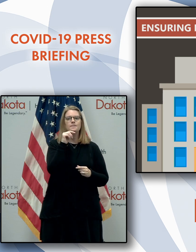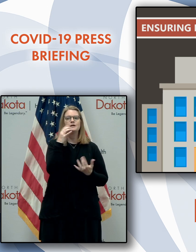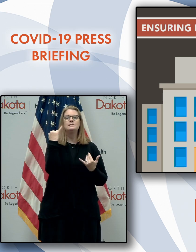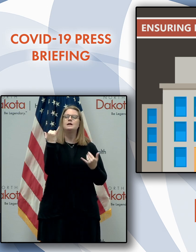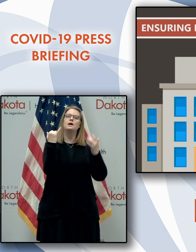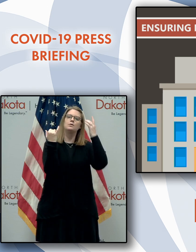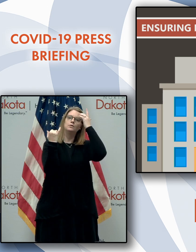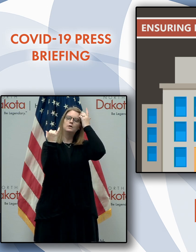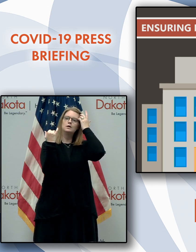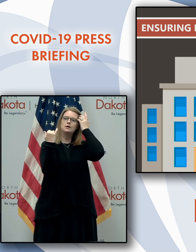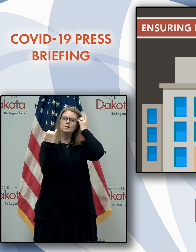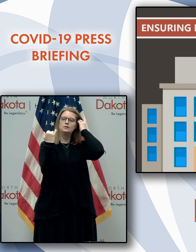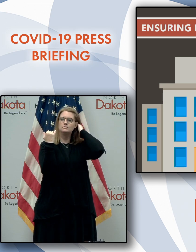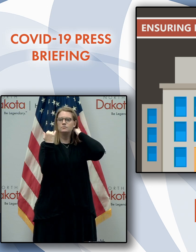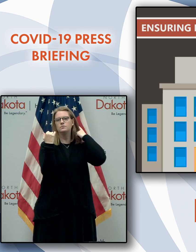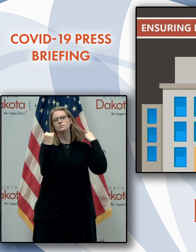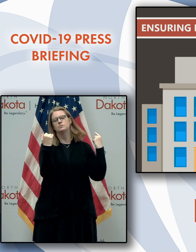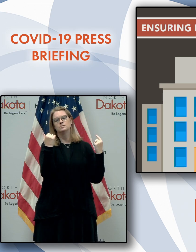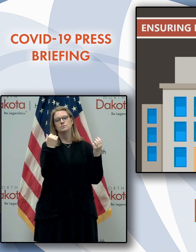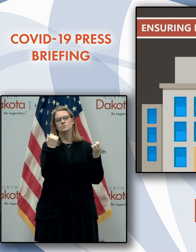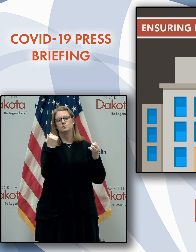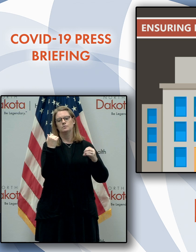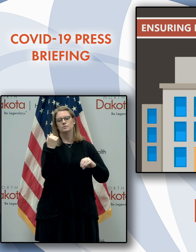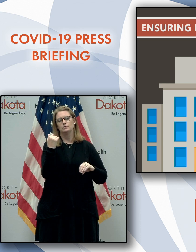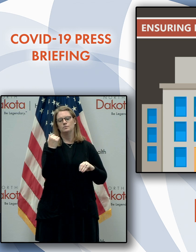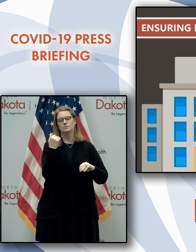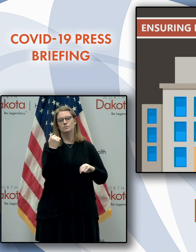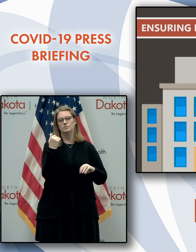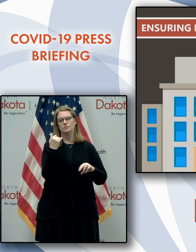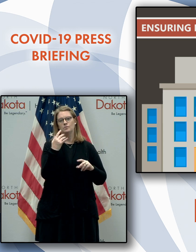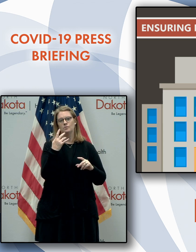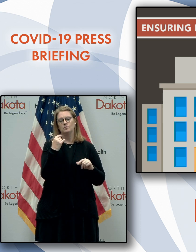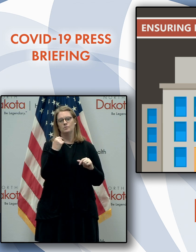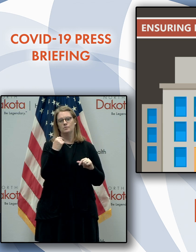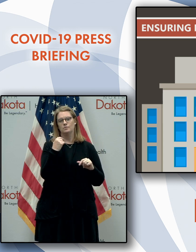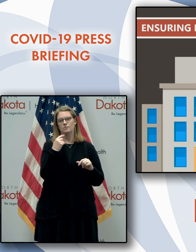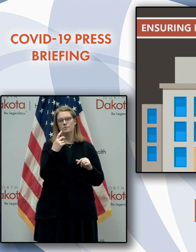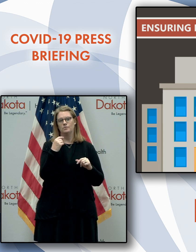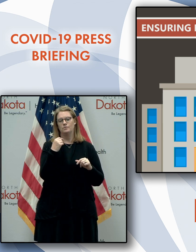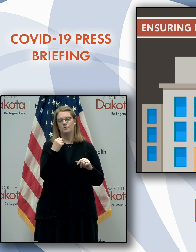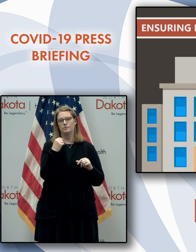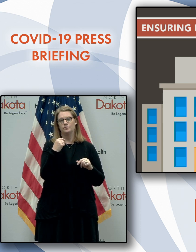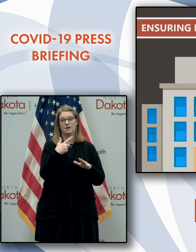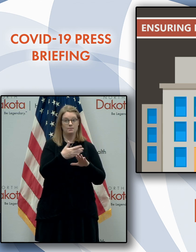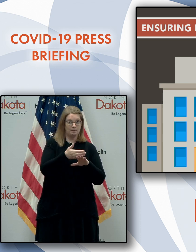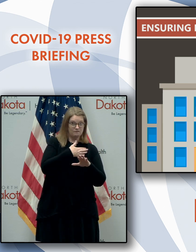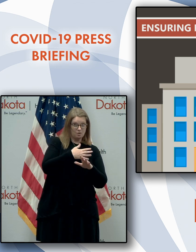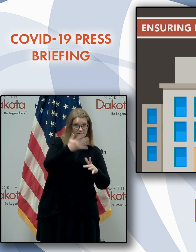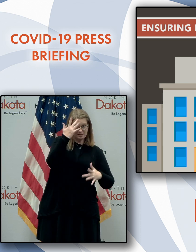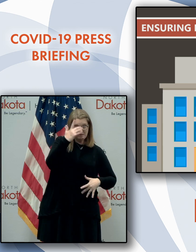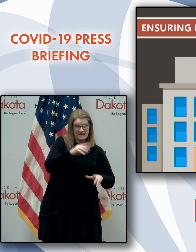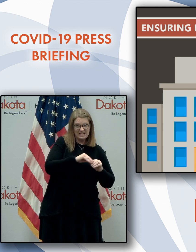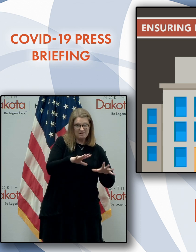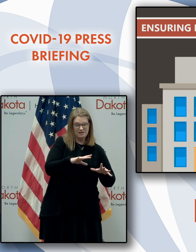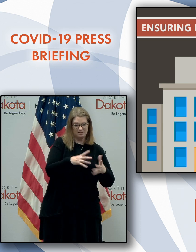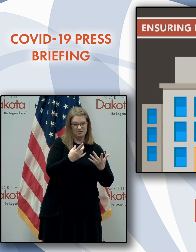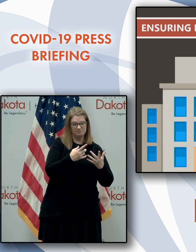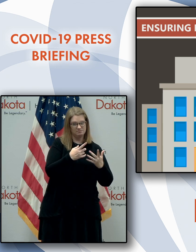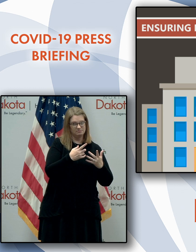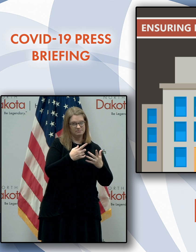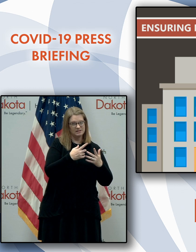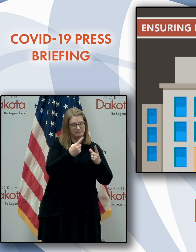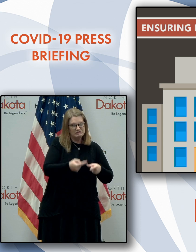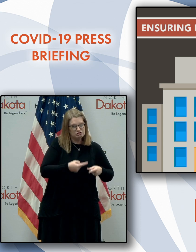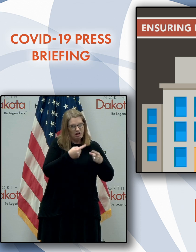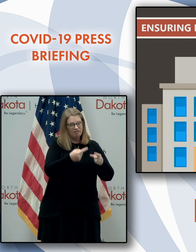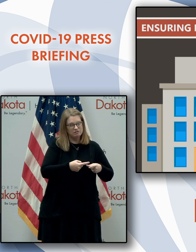can imagine, given the challenges in that we've had in healthcare, even pre-pandemic.